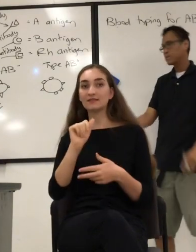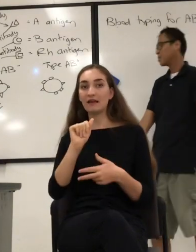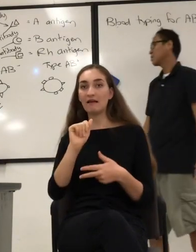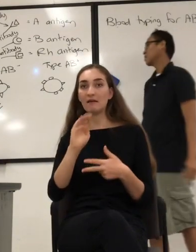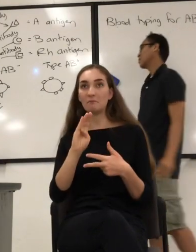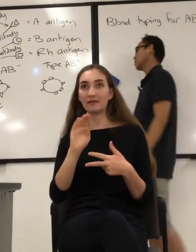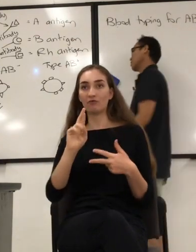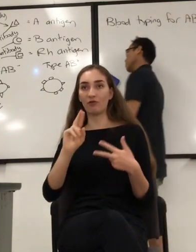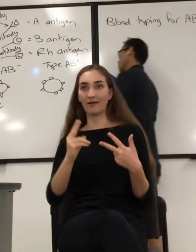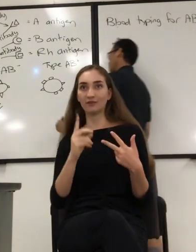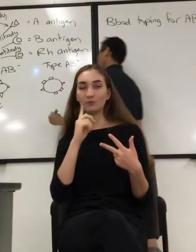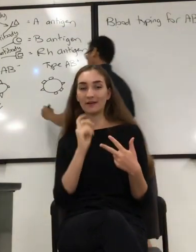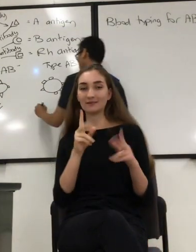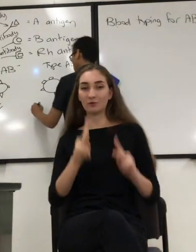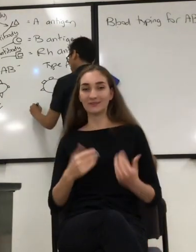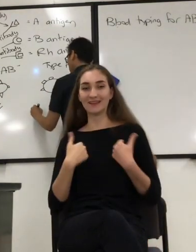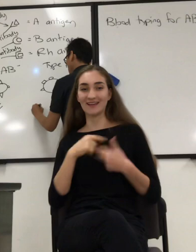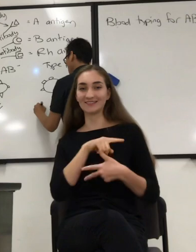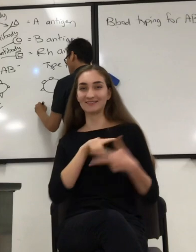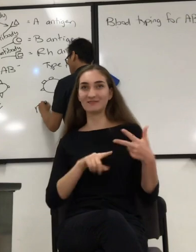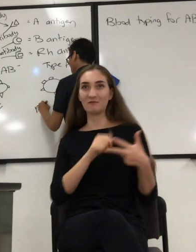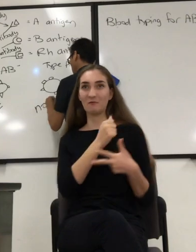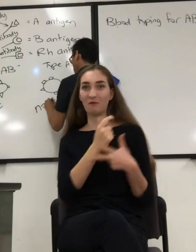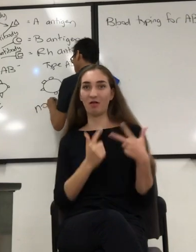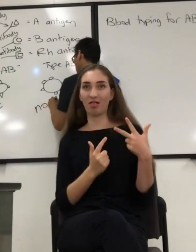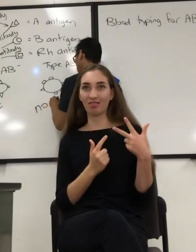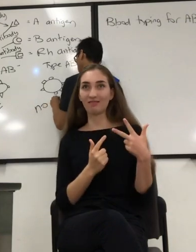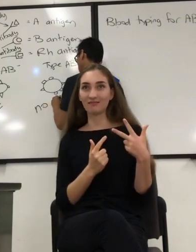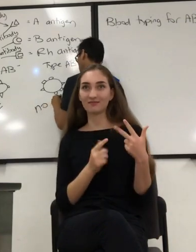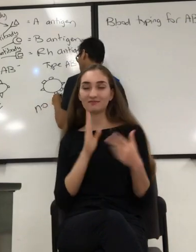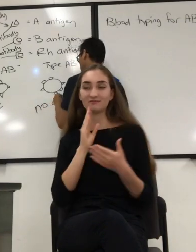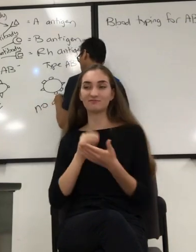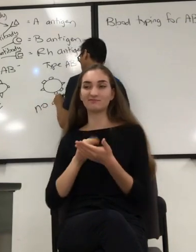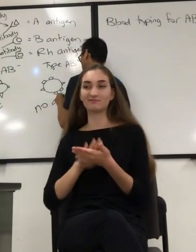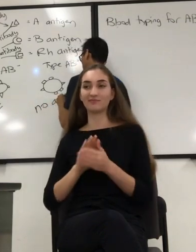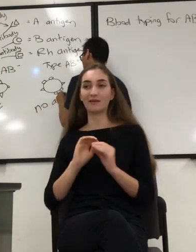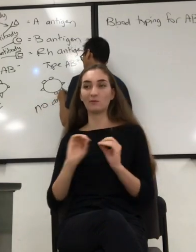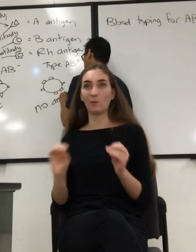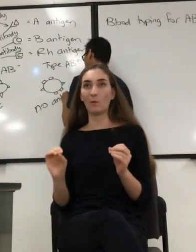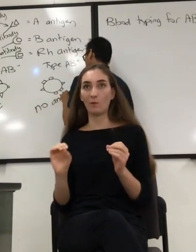Rh. So I'll put that. No